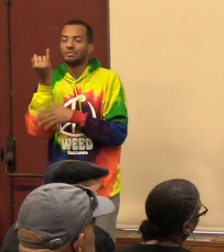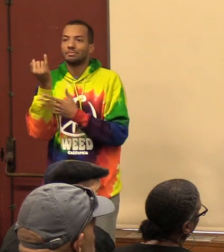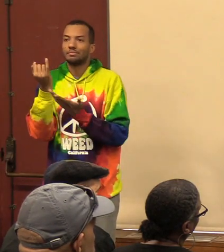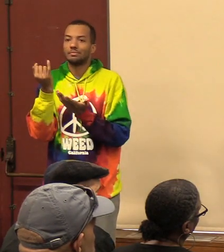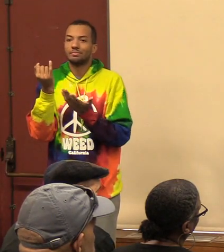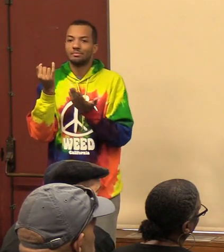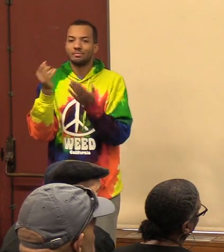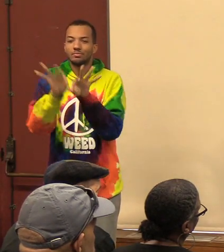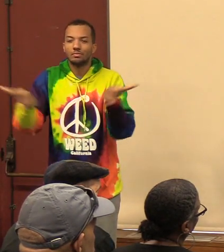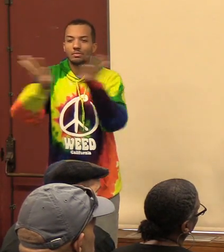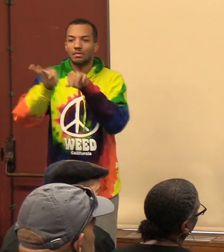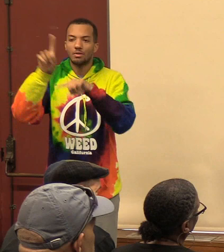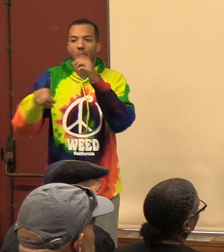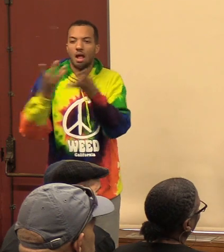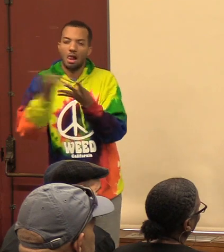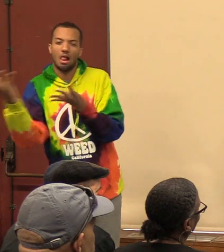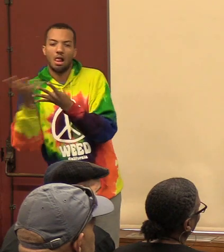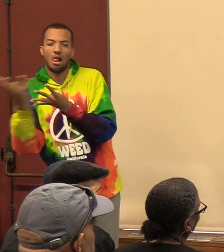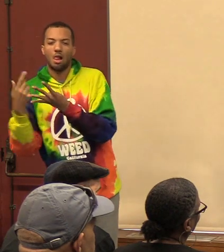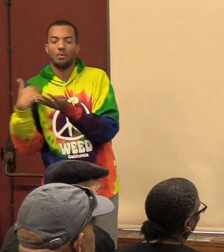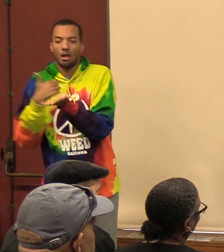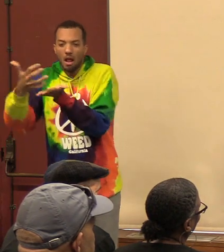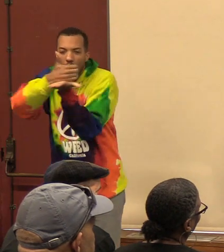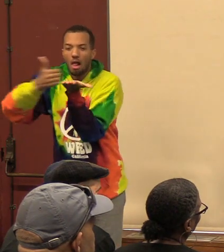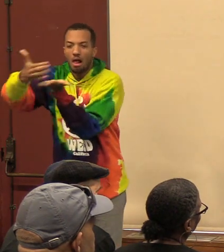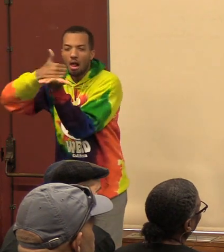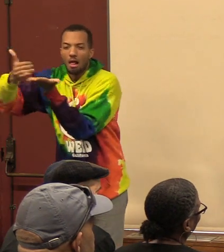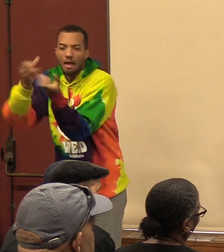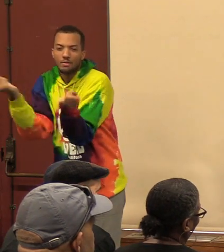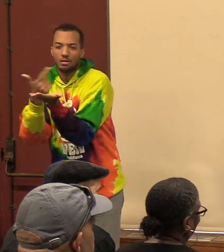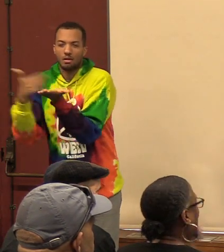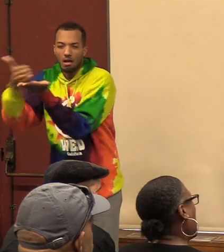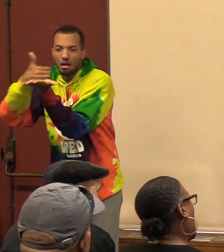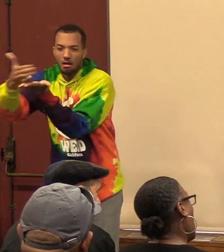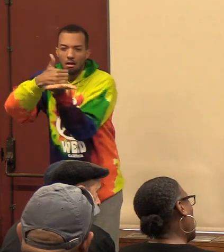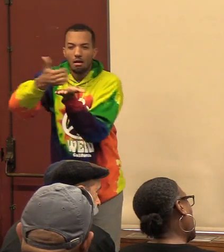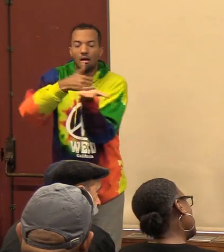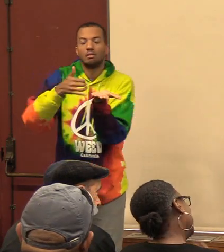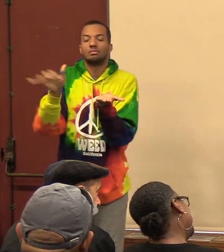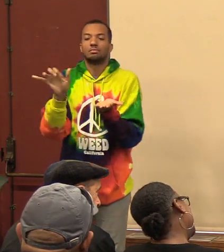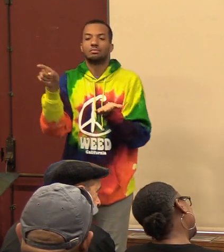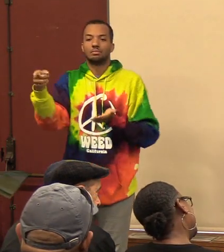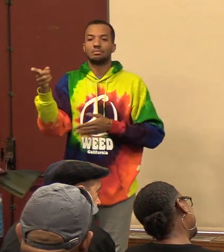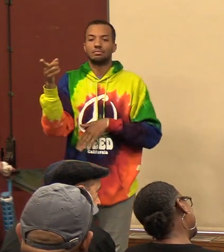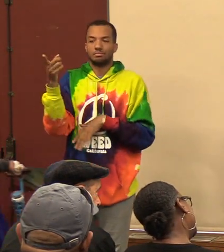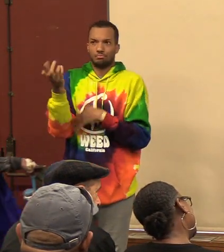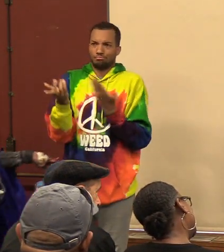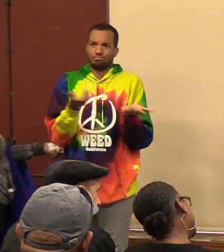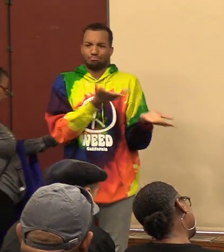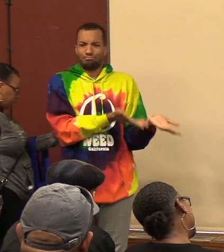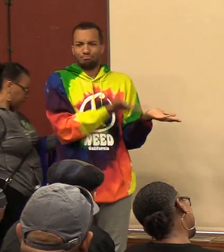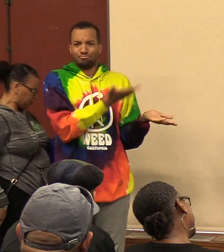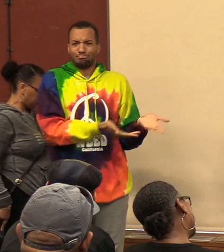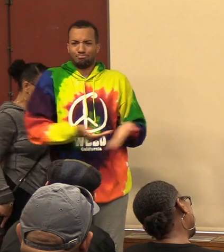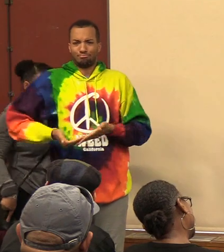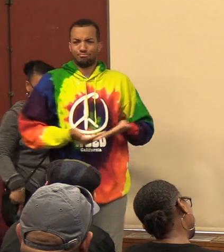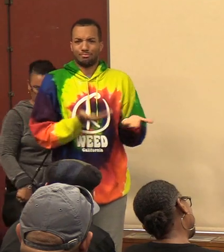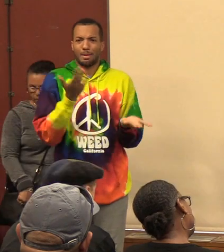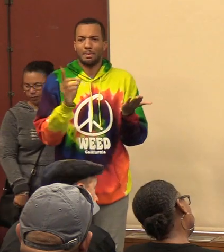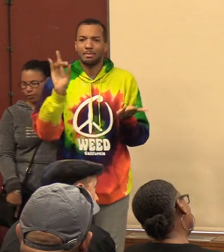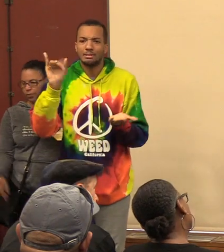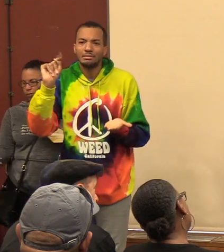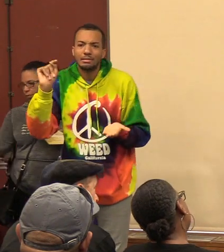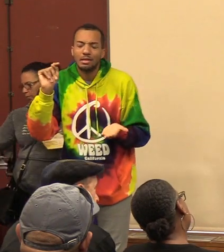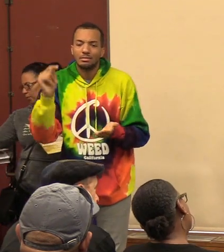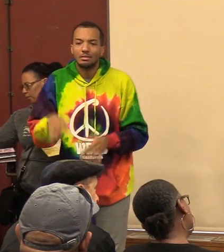without her picking it up, bringing it home. And she put the carpet on the floor, and so she would think, this baby must have been, maybe this dust